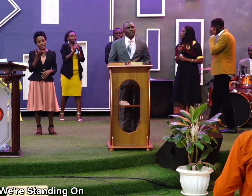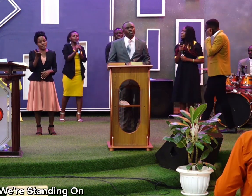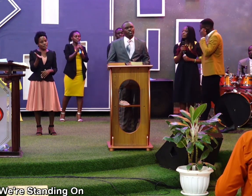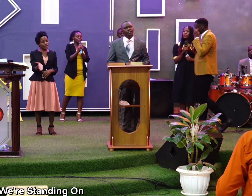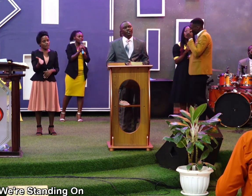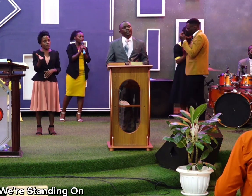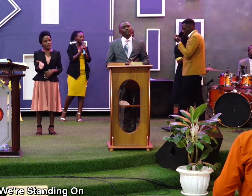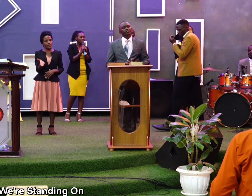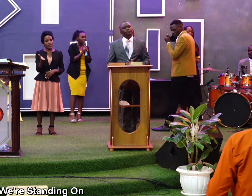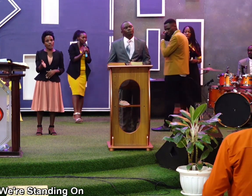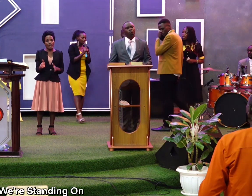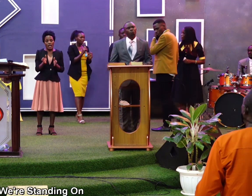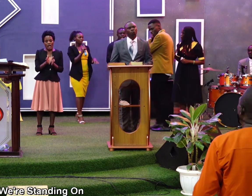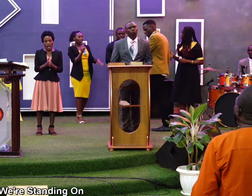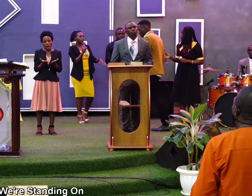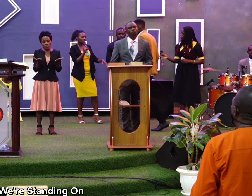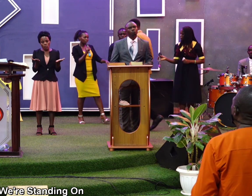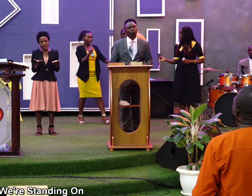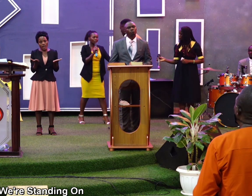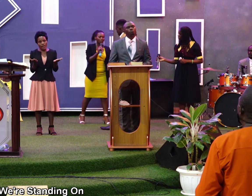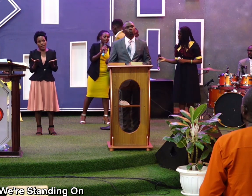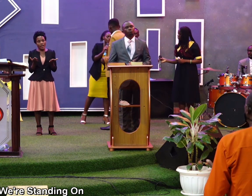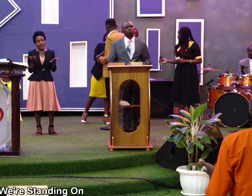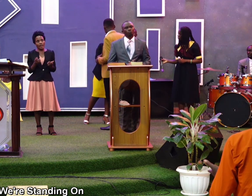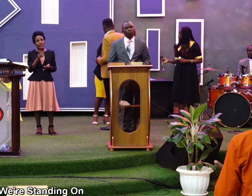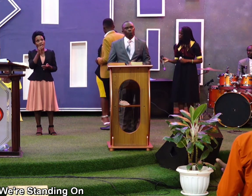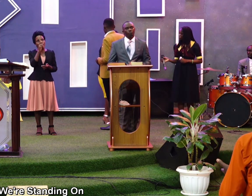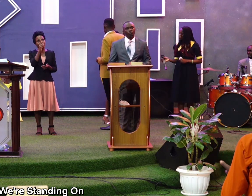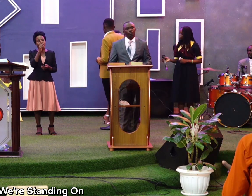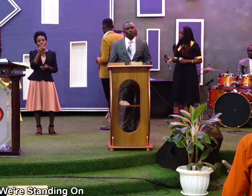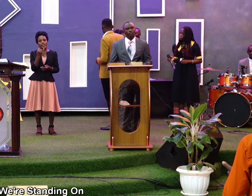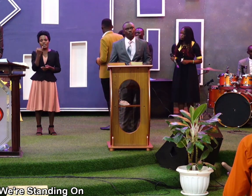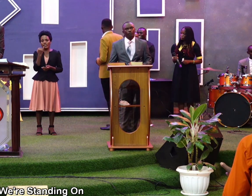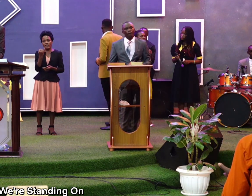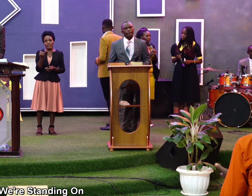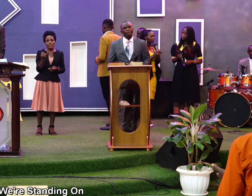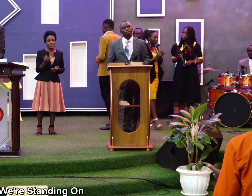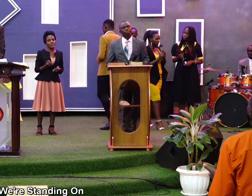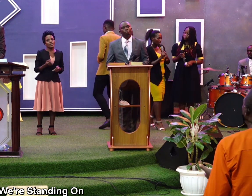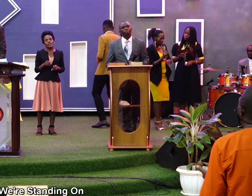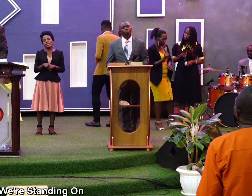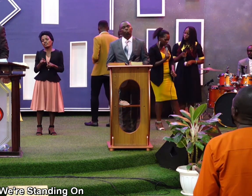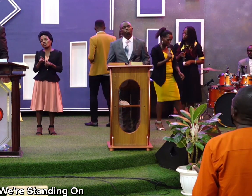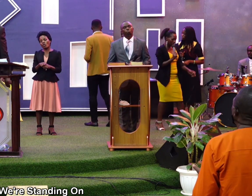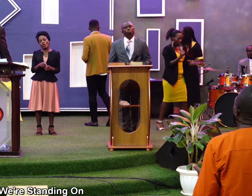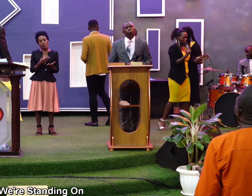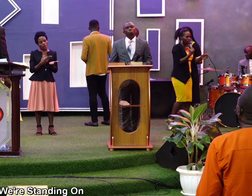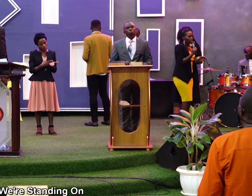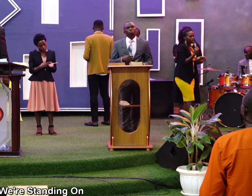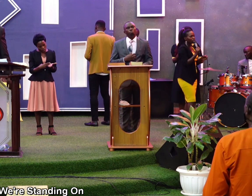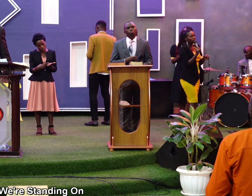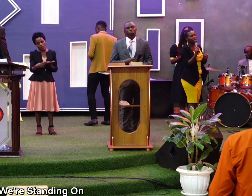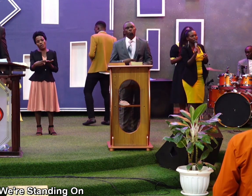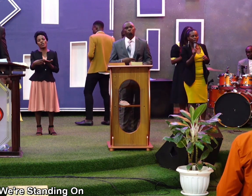Lord is here. And where He is, is